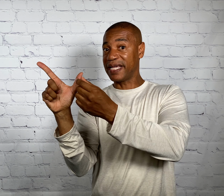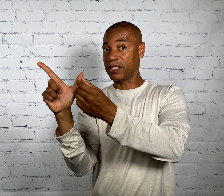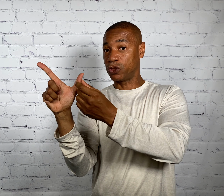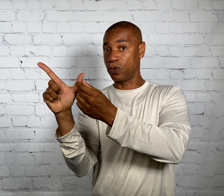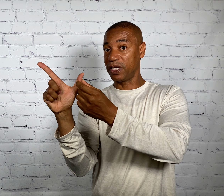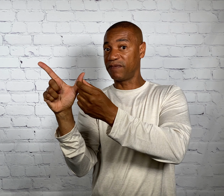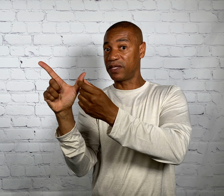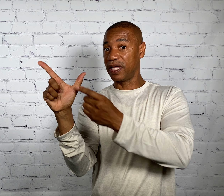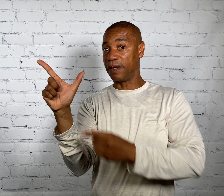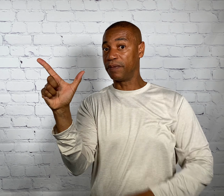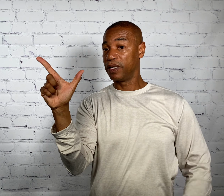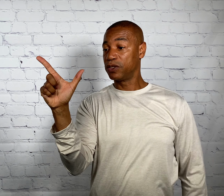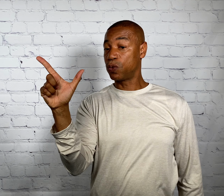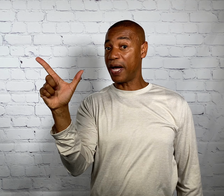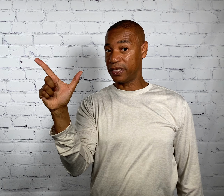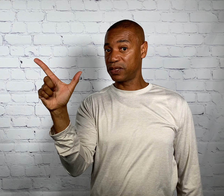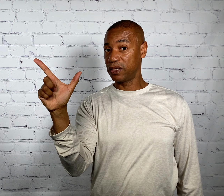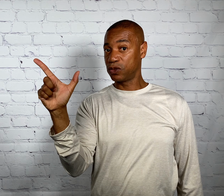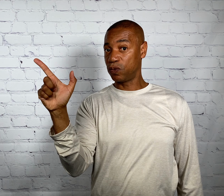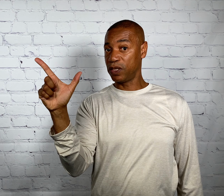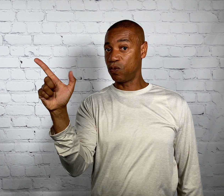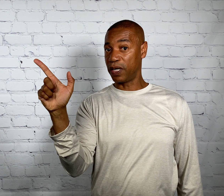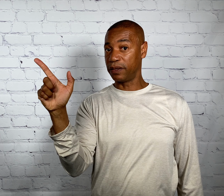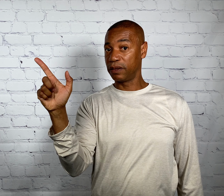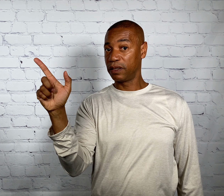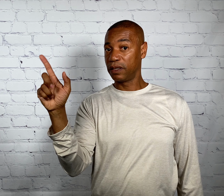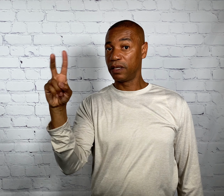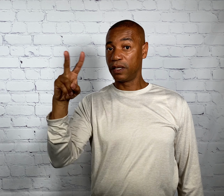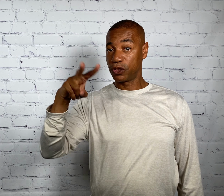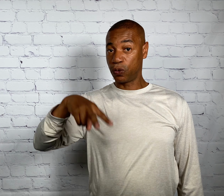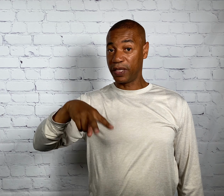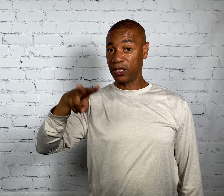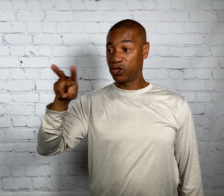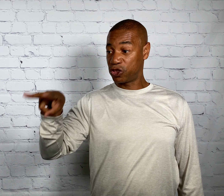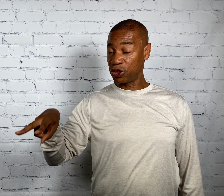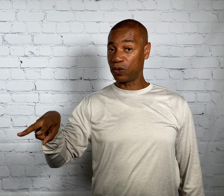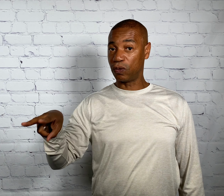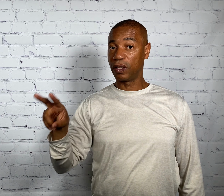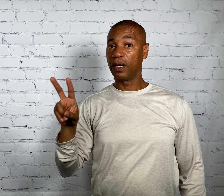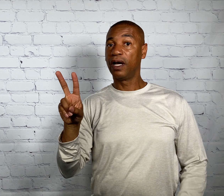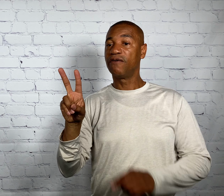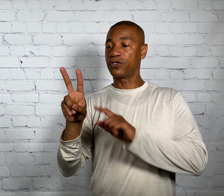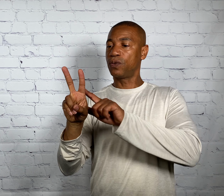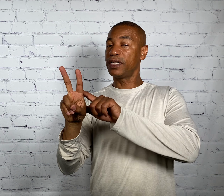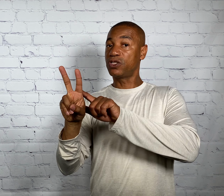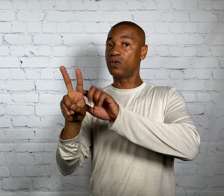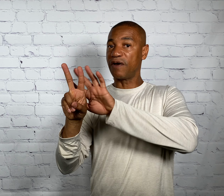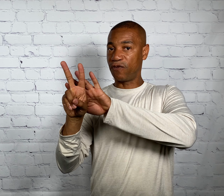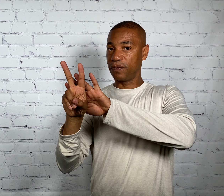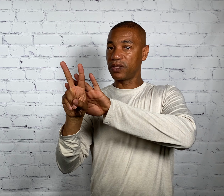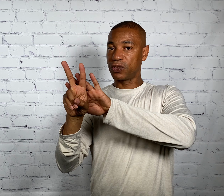at the joint of the thumb twice. 21. 22. For 22, I formed a